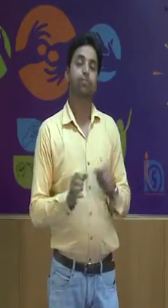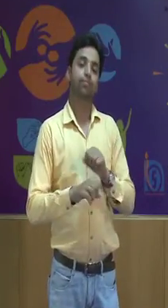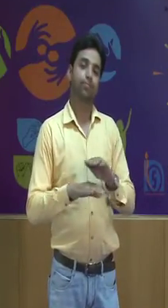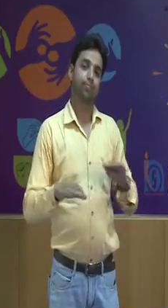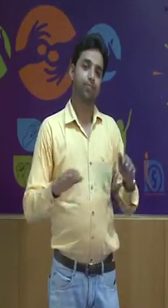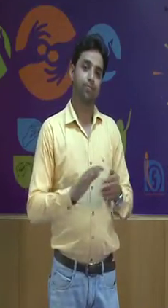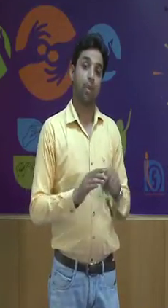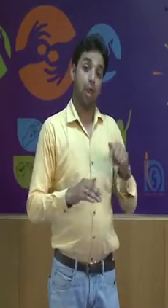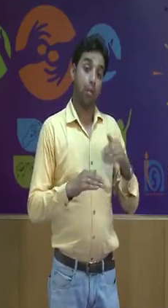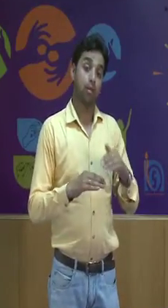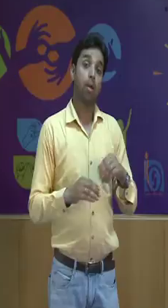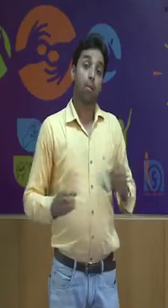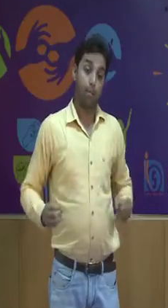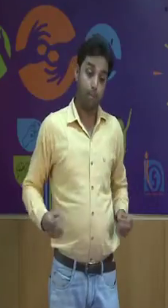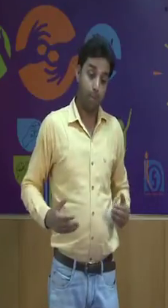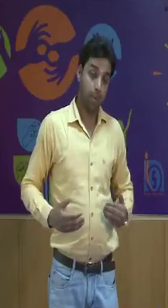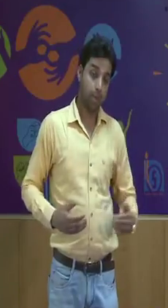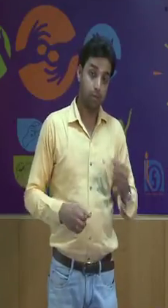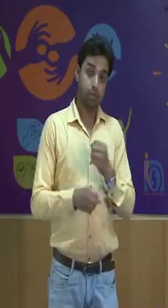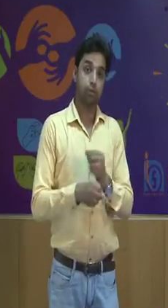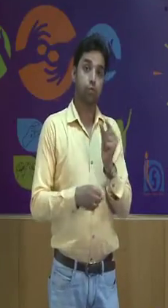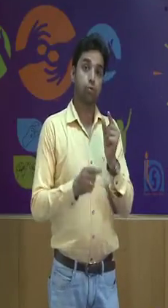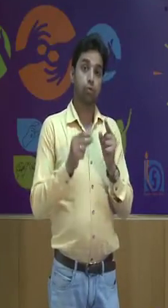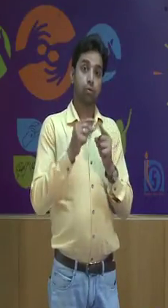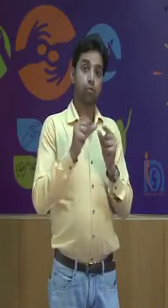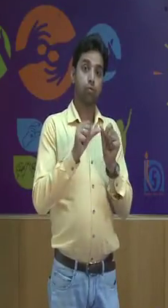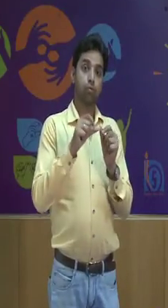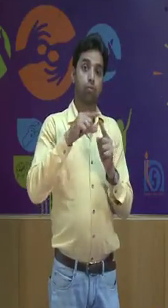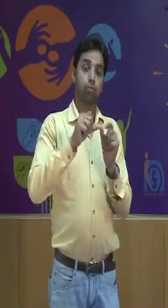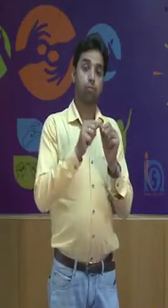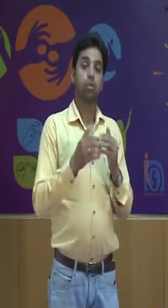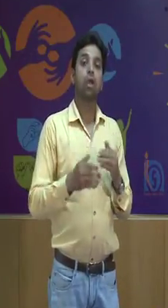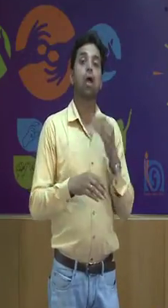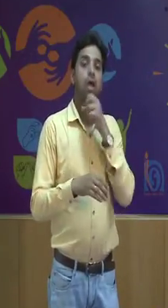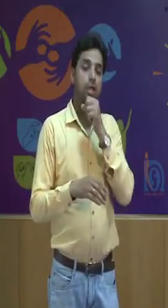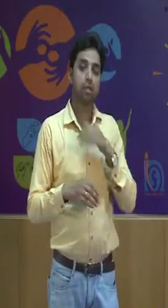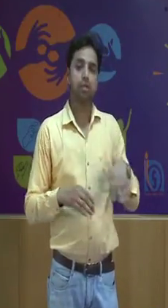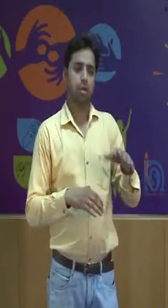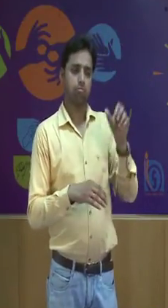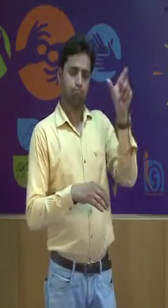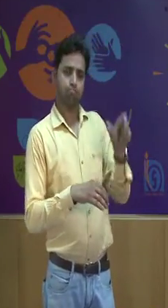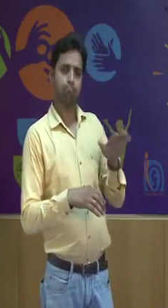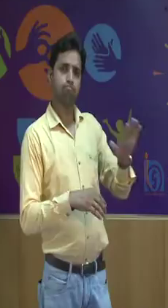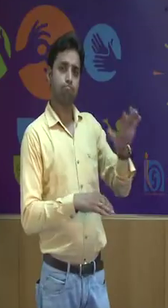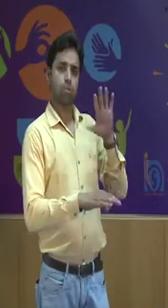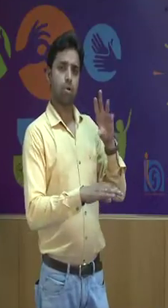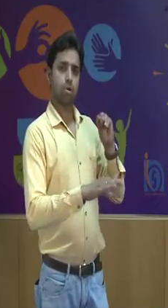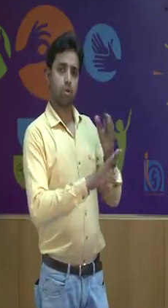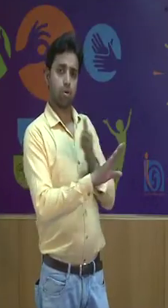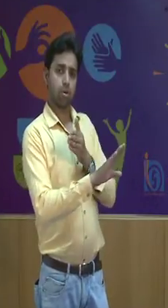Learners, by the beginning of the Gupta age, the condition of the untouchables had become